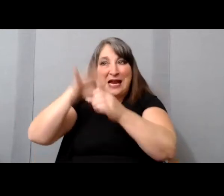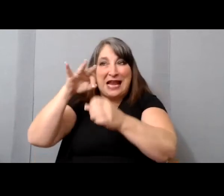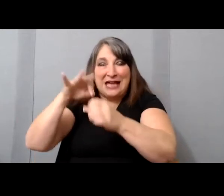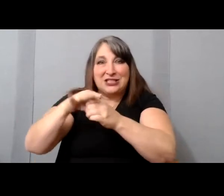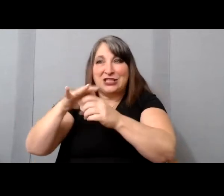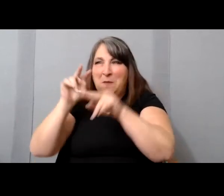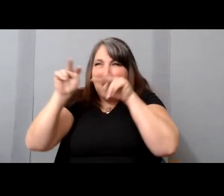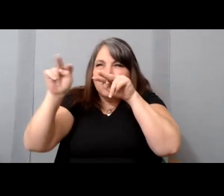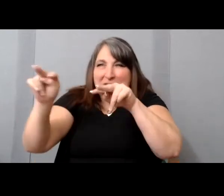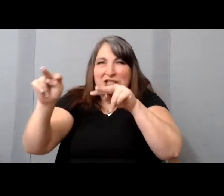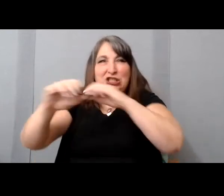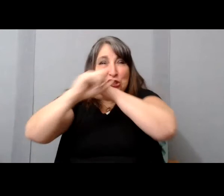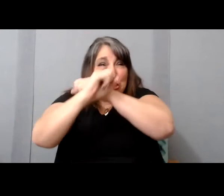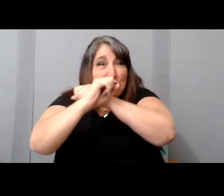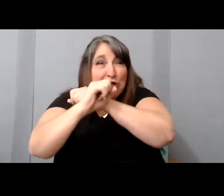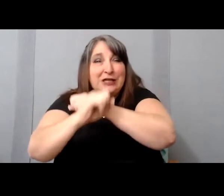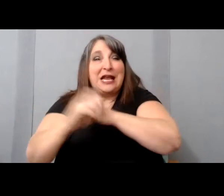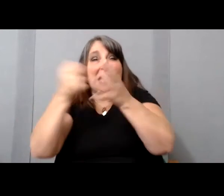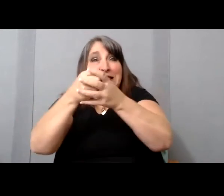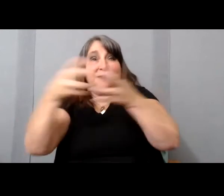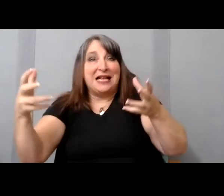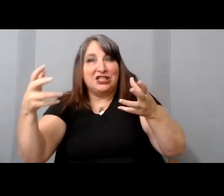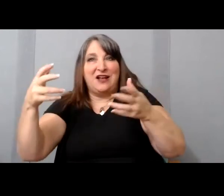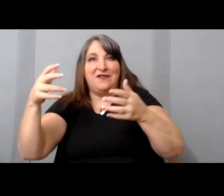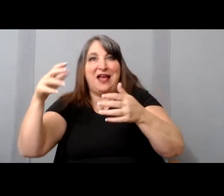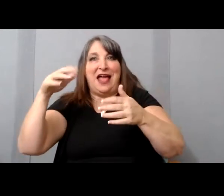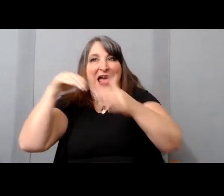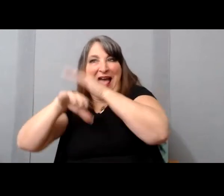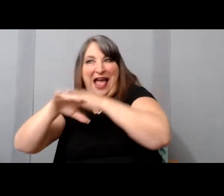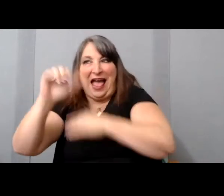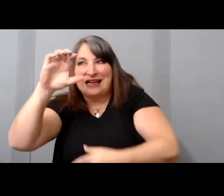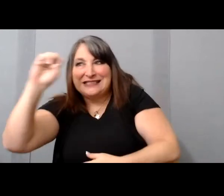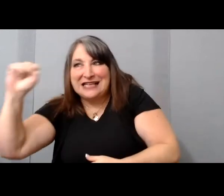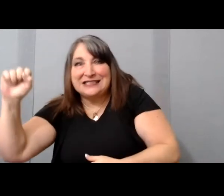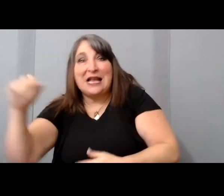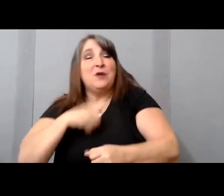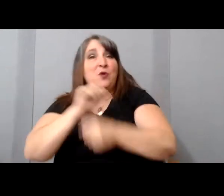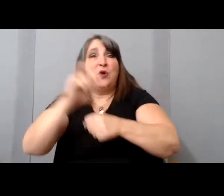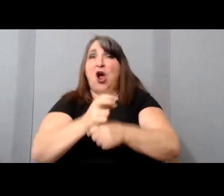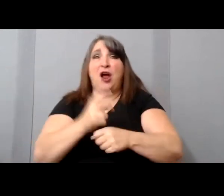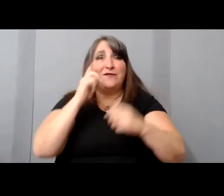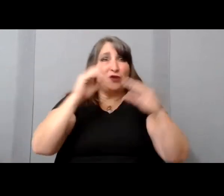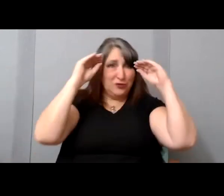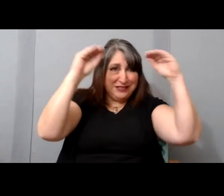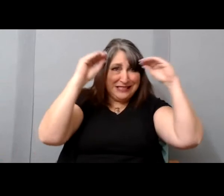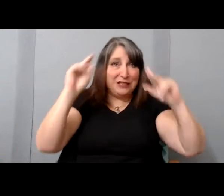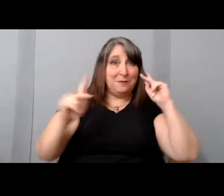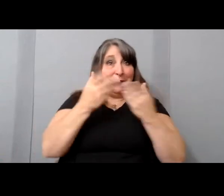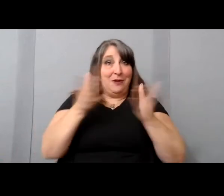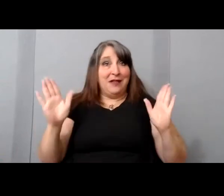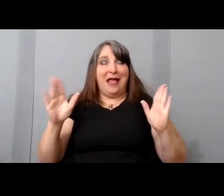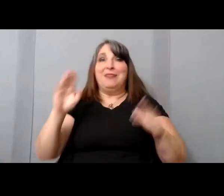election security, and expansion of access. And we've worked hard to educate the public nationally and the media